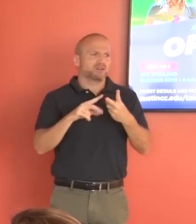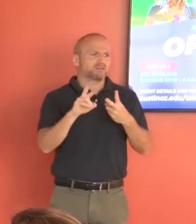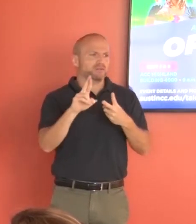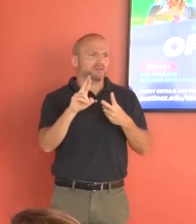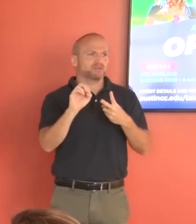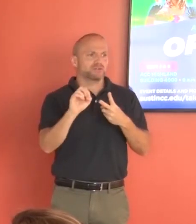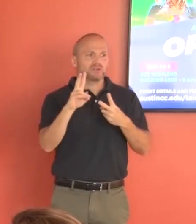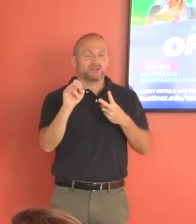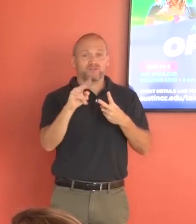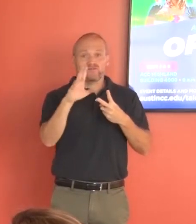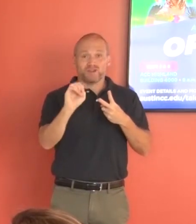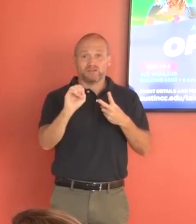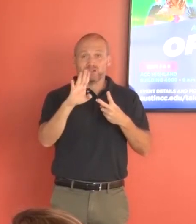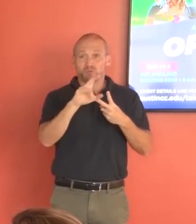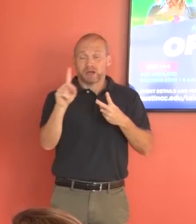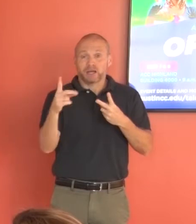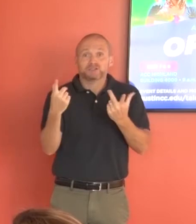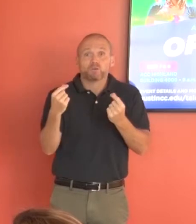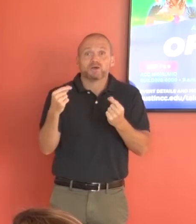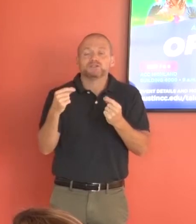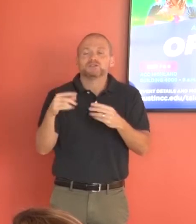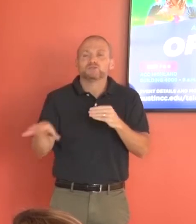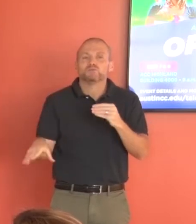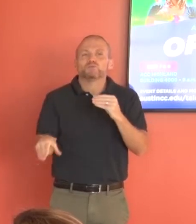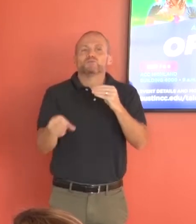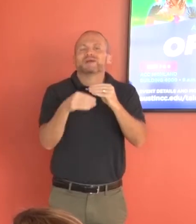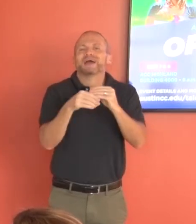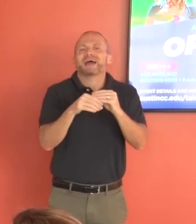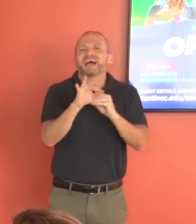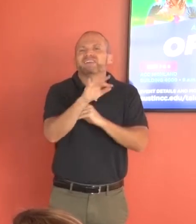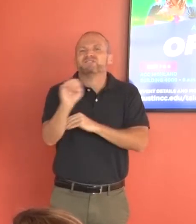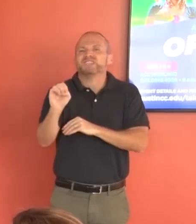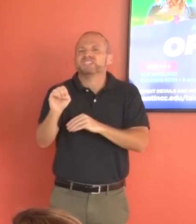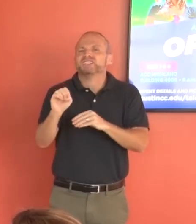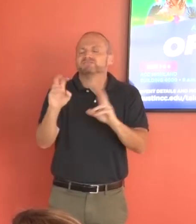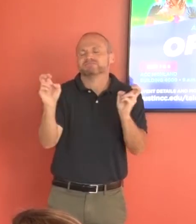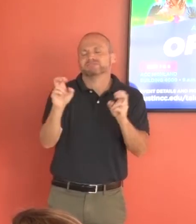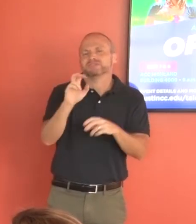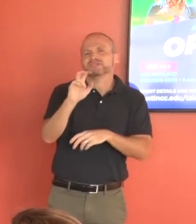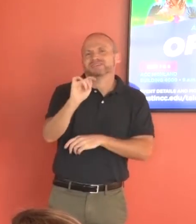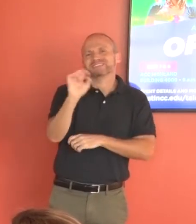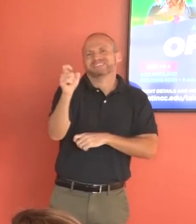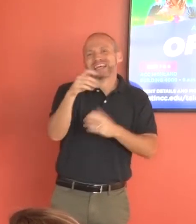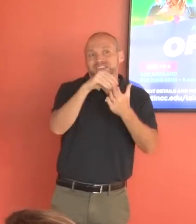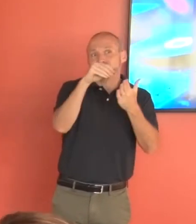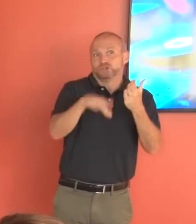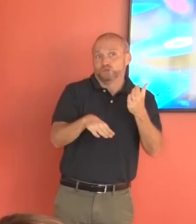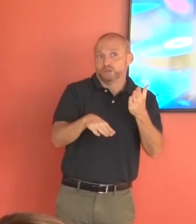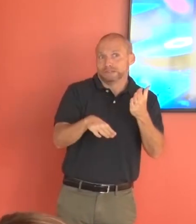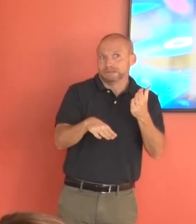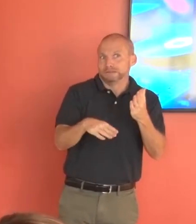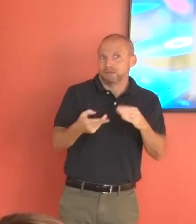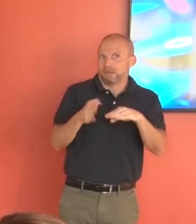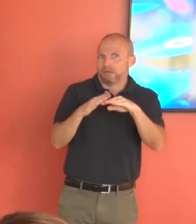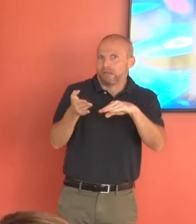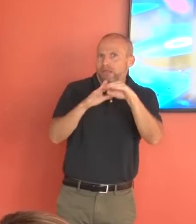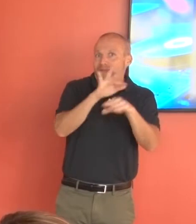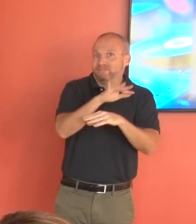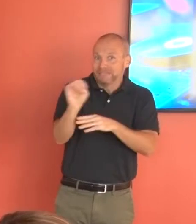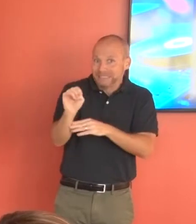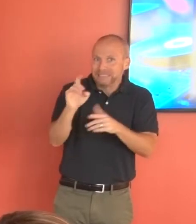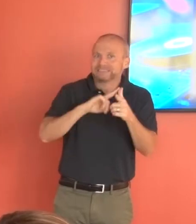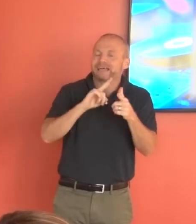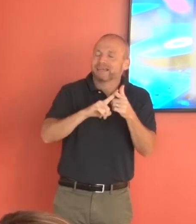our students. So we add additional fees to our students. We sell bonds and those fees pay for those bonds